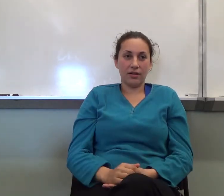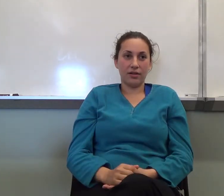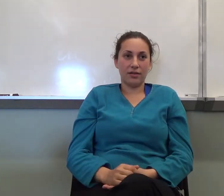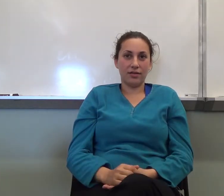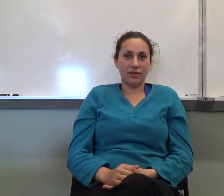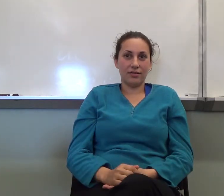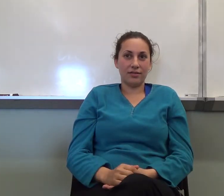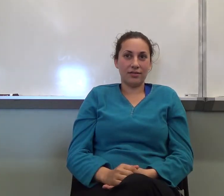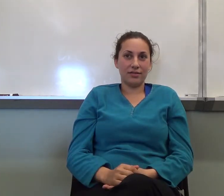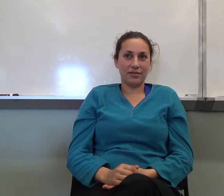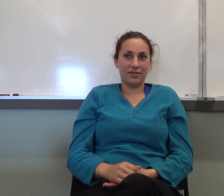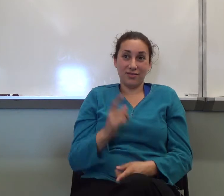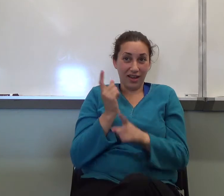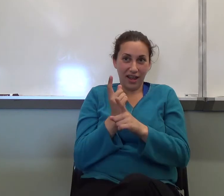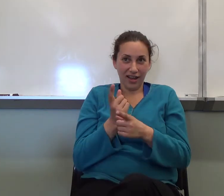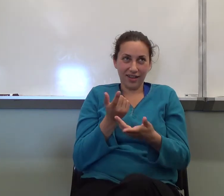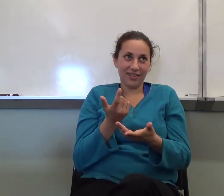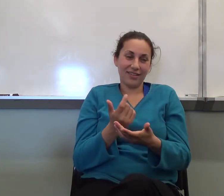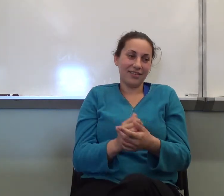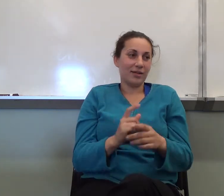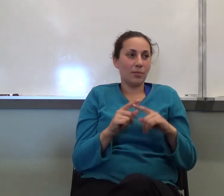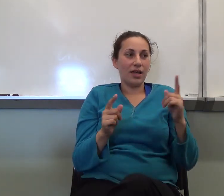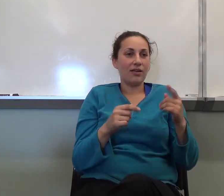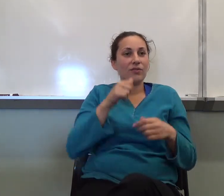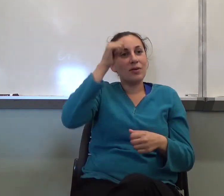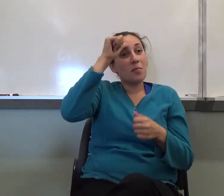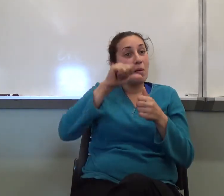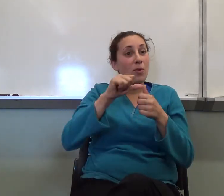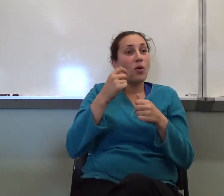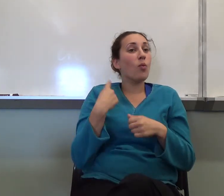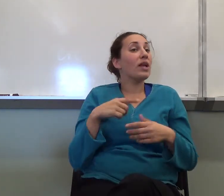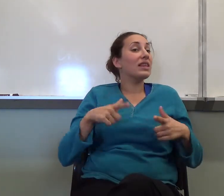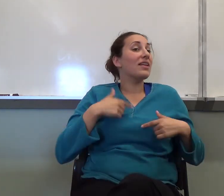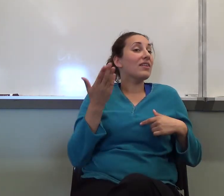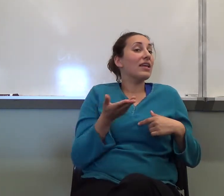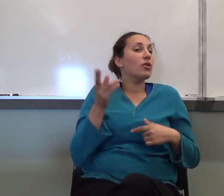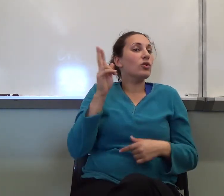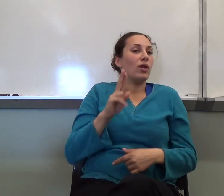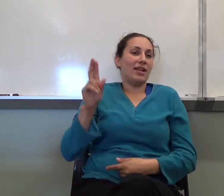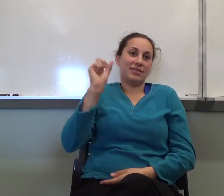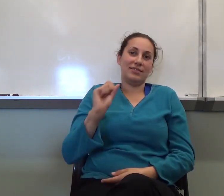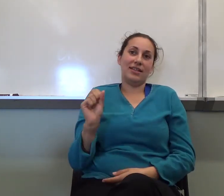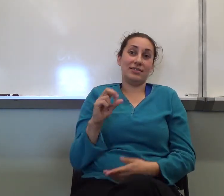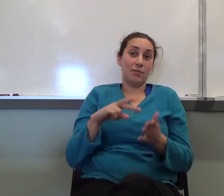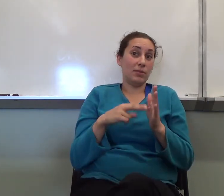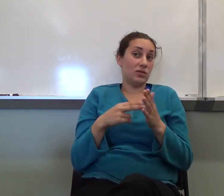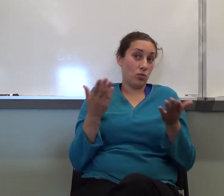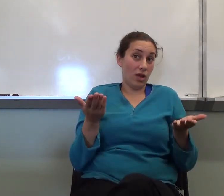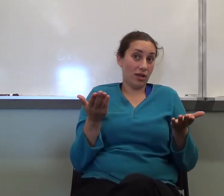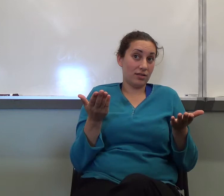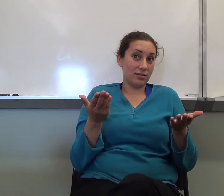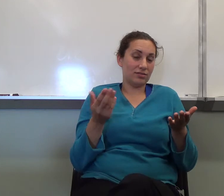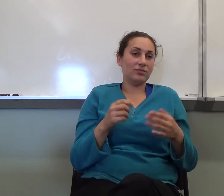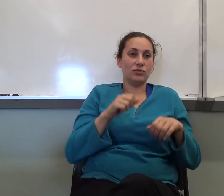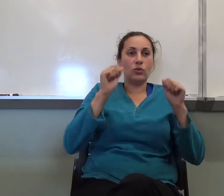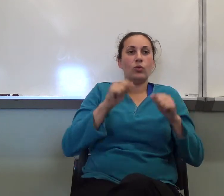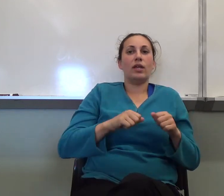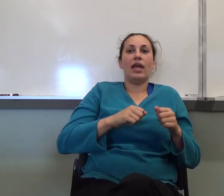then. Right, but remember, we live in the United States, which means that's a tax deduction for him. That's